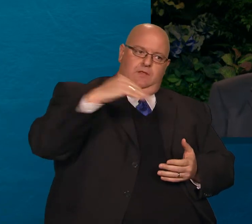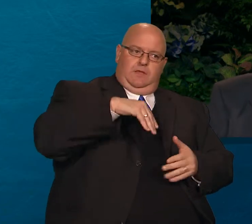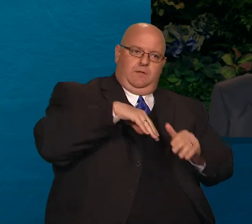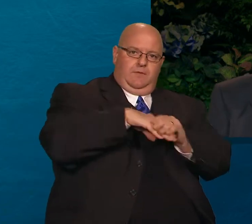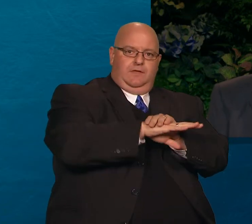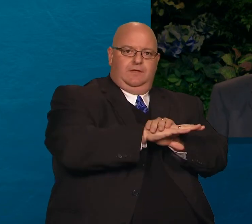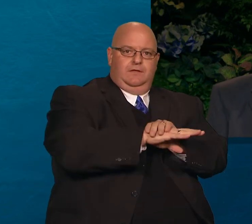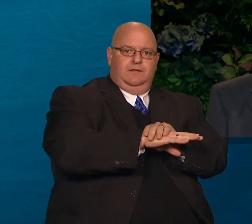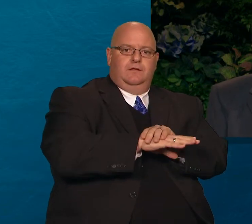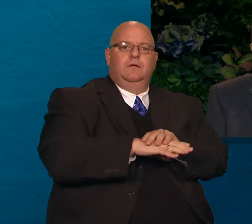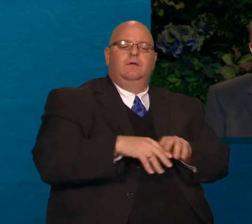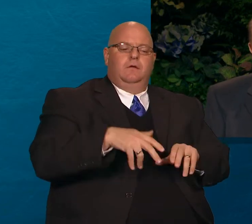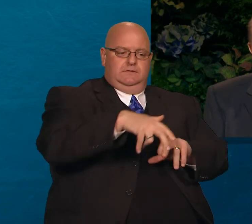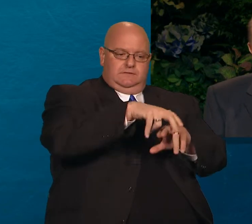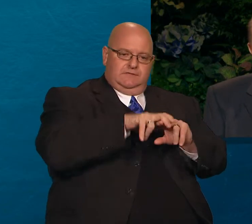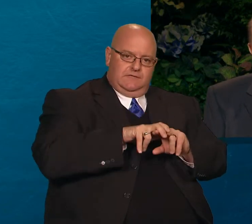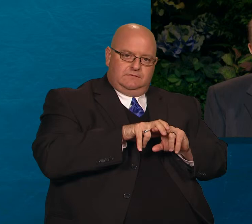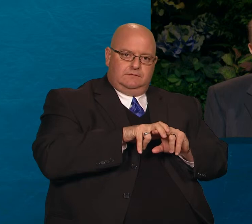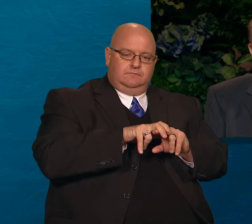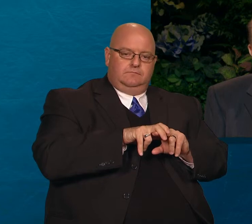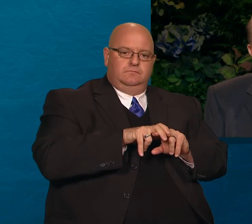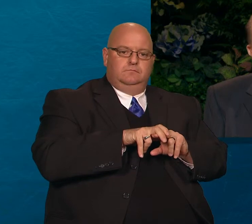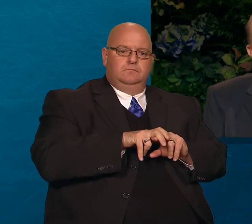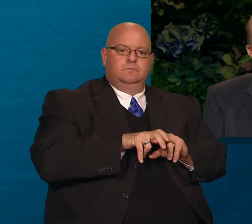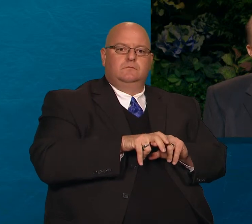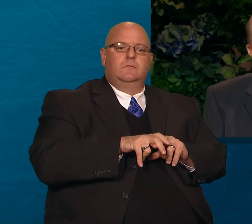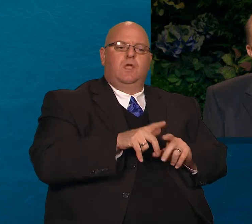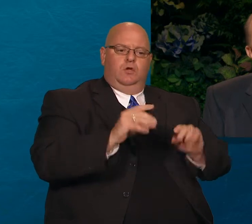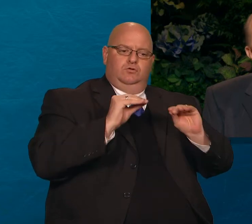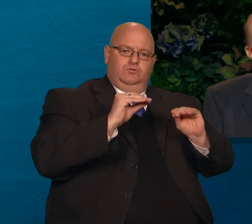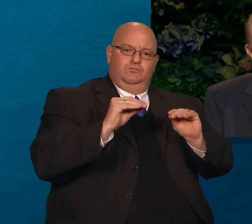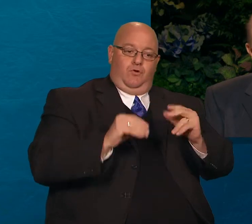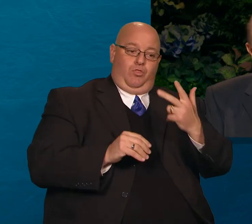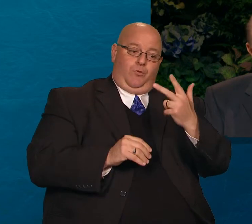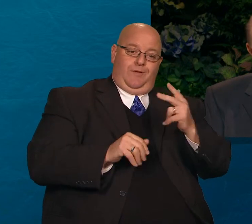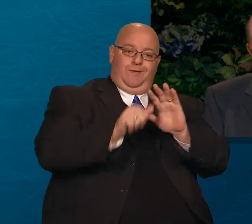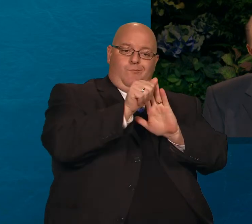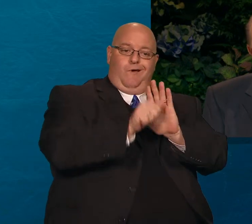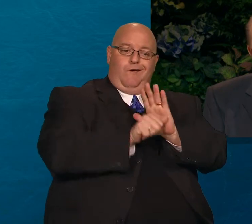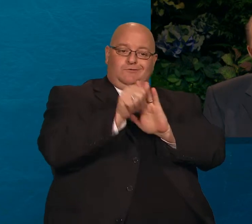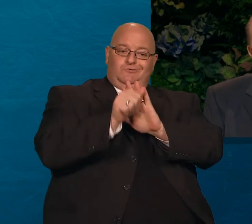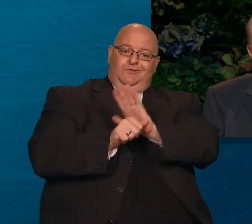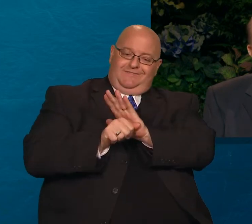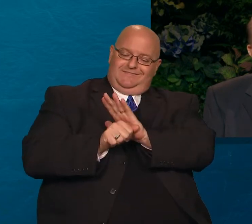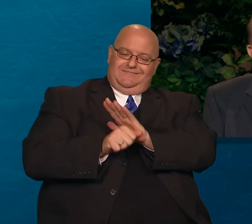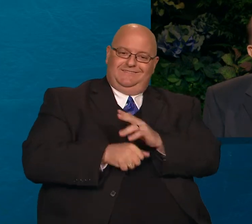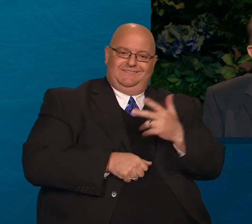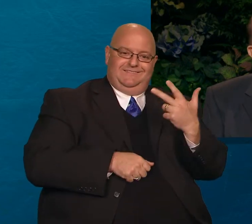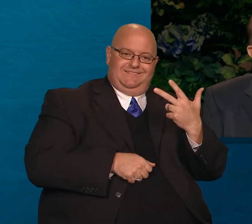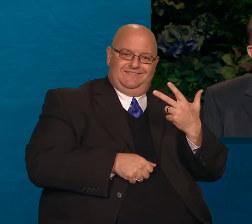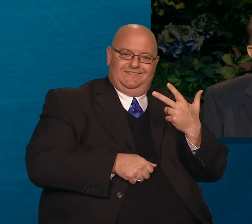come in and sit down and to instruct 3 apostles